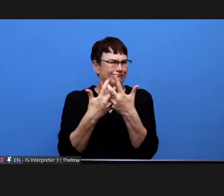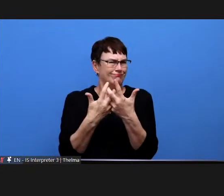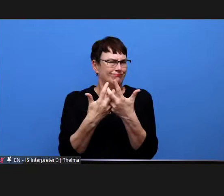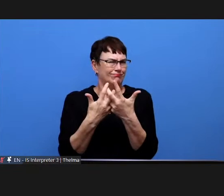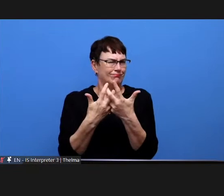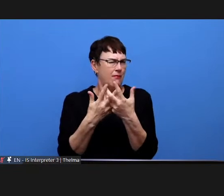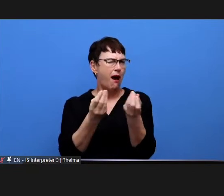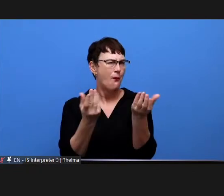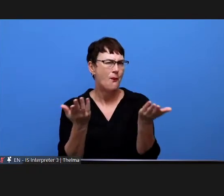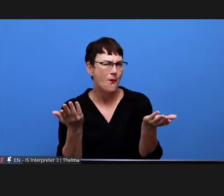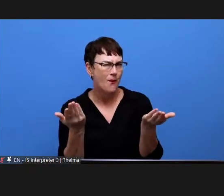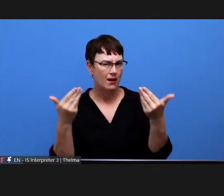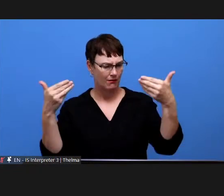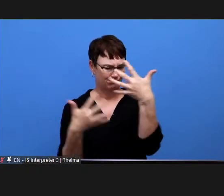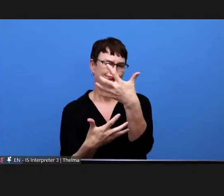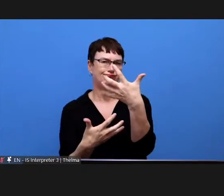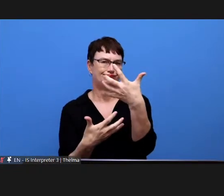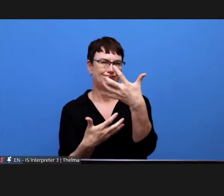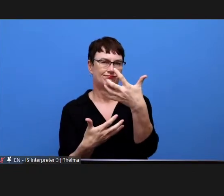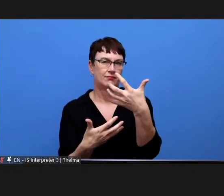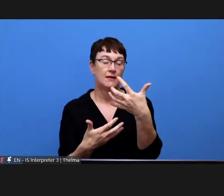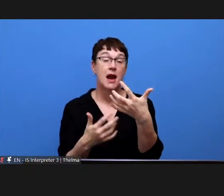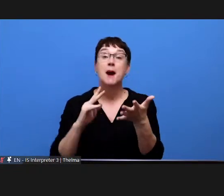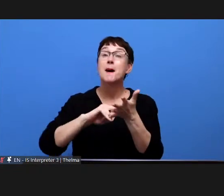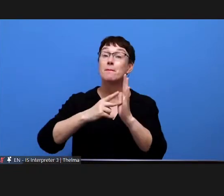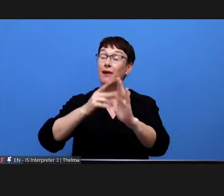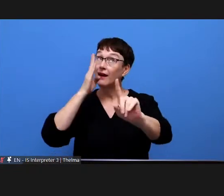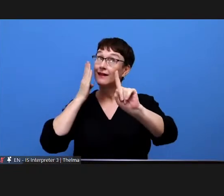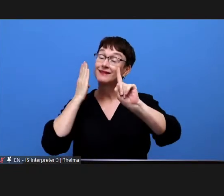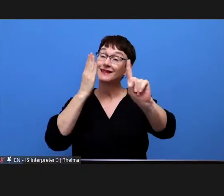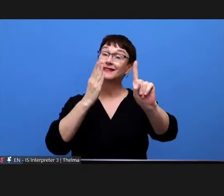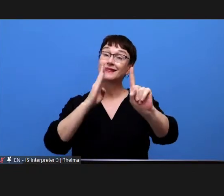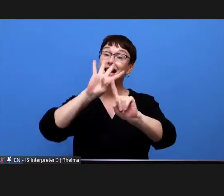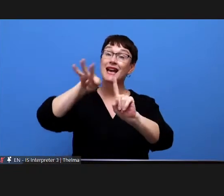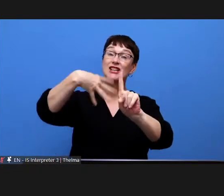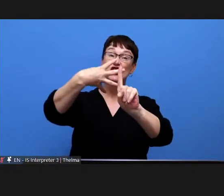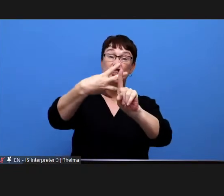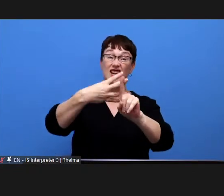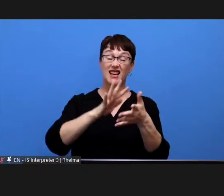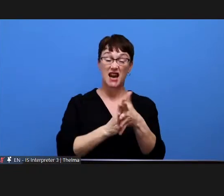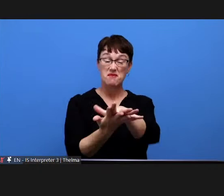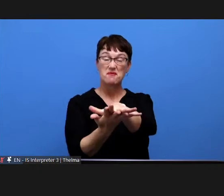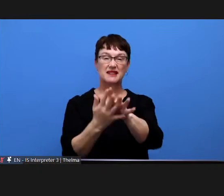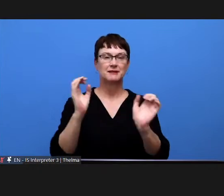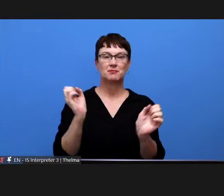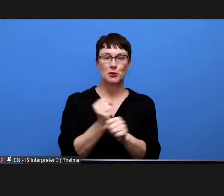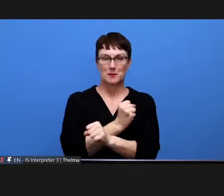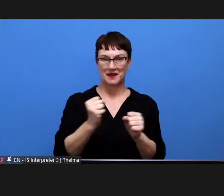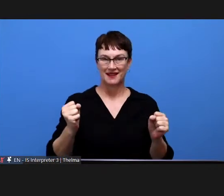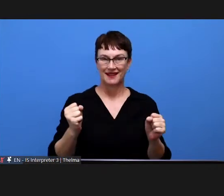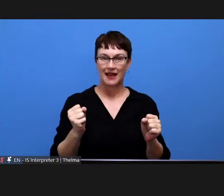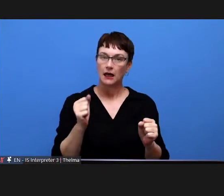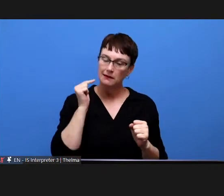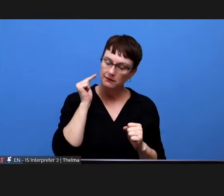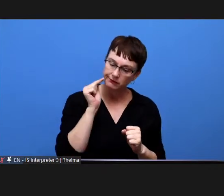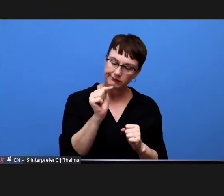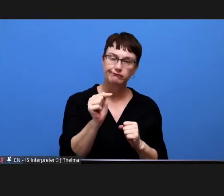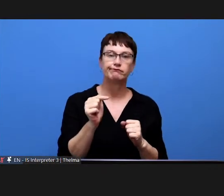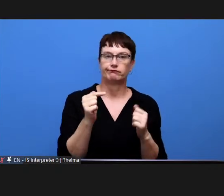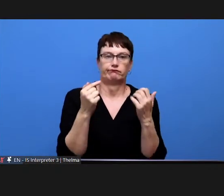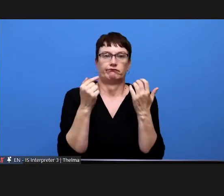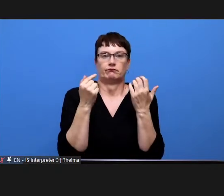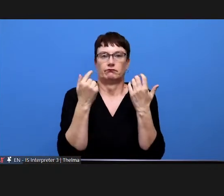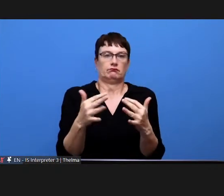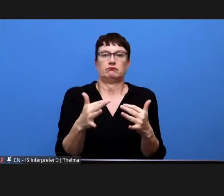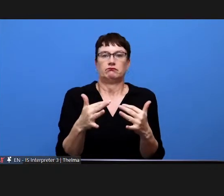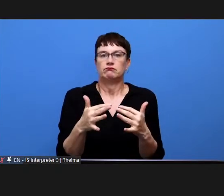collaboration between the local administration, the local governance systems, which is in some way the emanation of the state, with